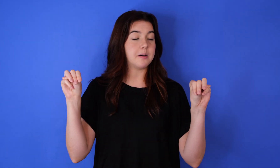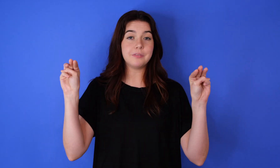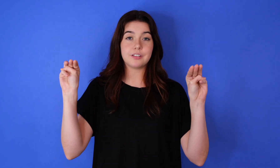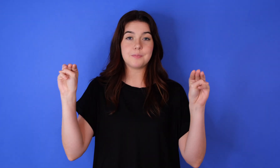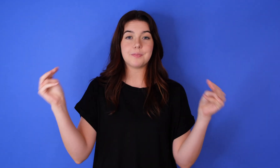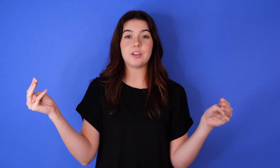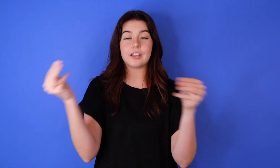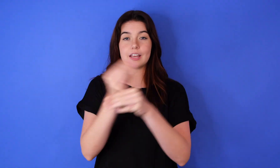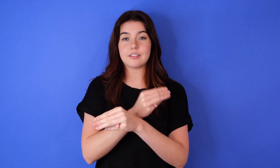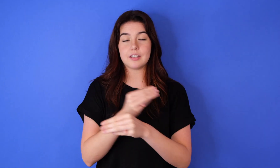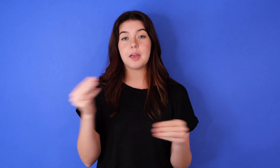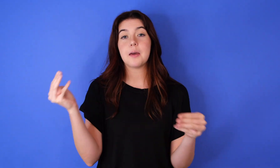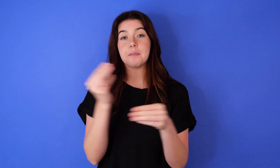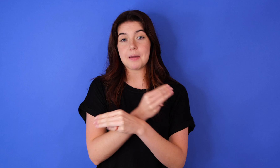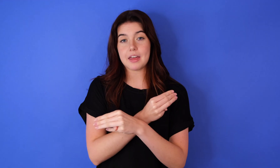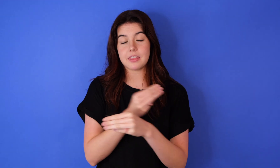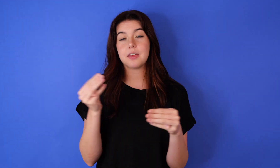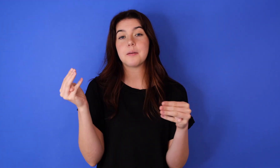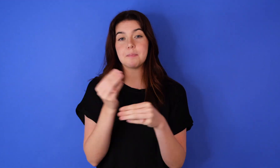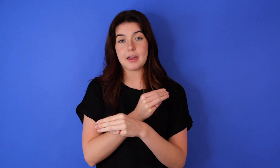M's. You go like this. Math.